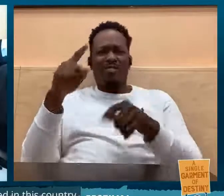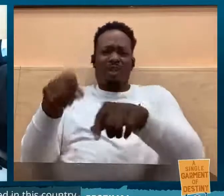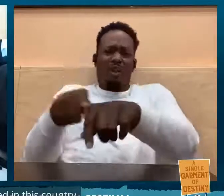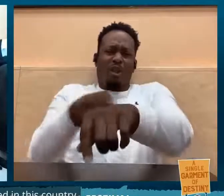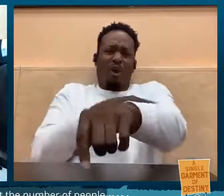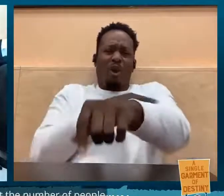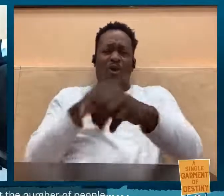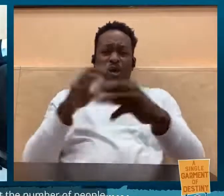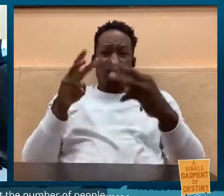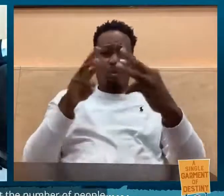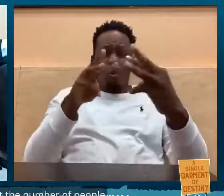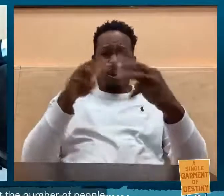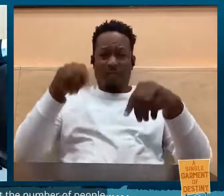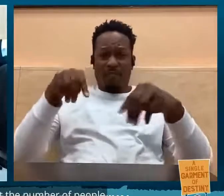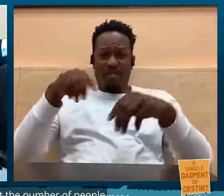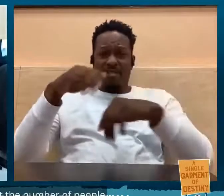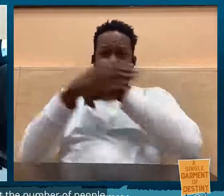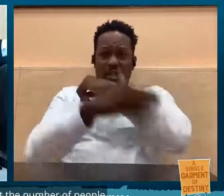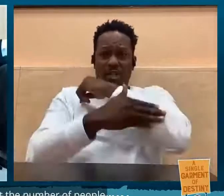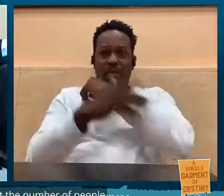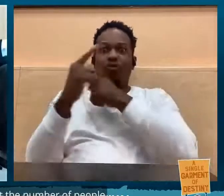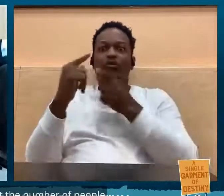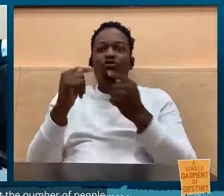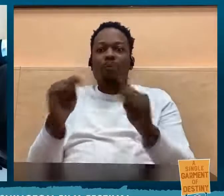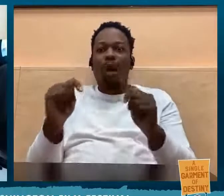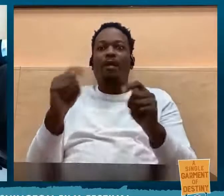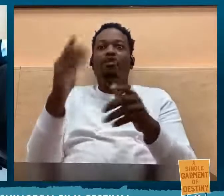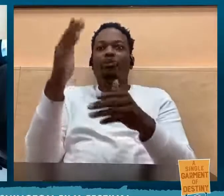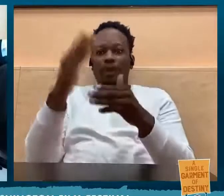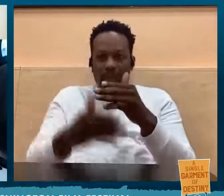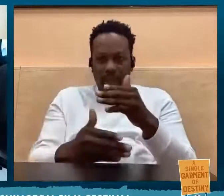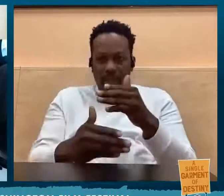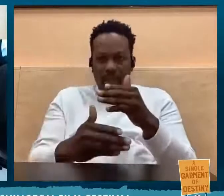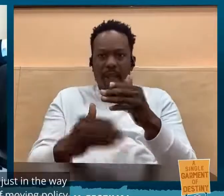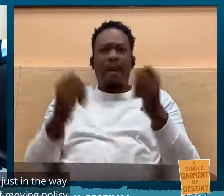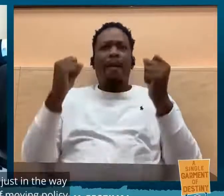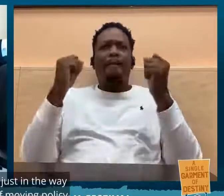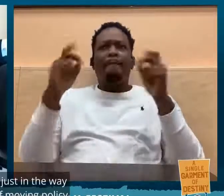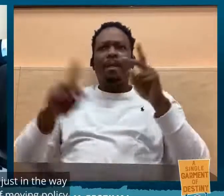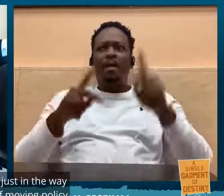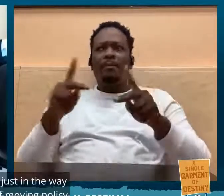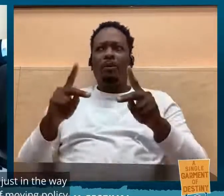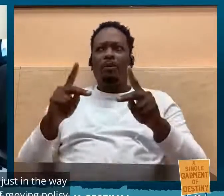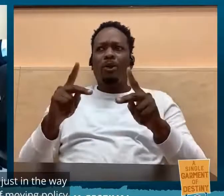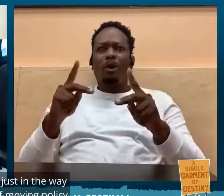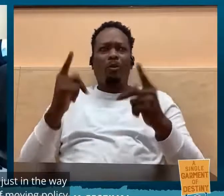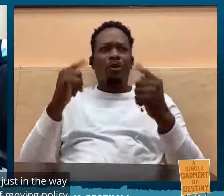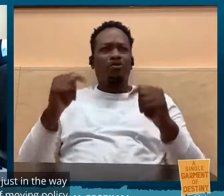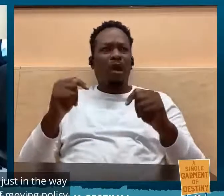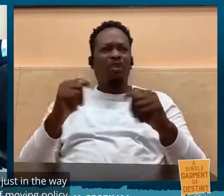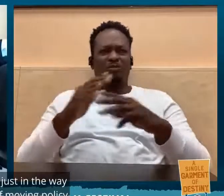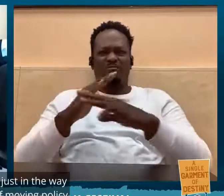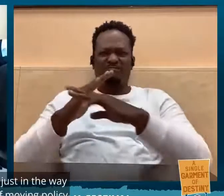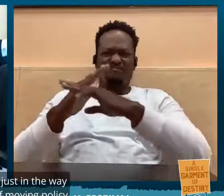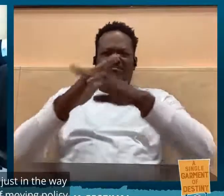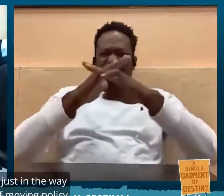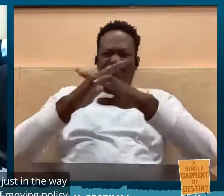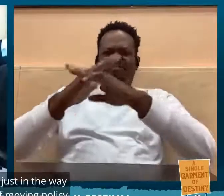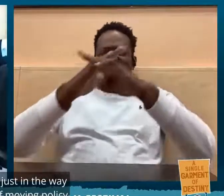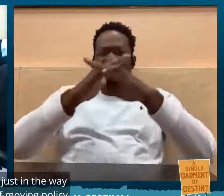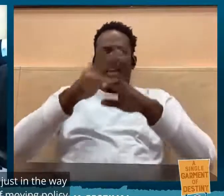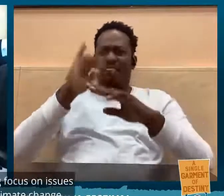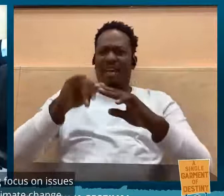in this country. We are finding that a number of people who were just in the way in terms of